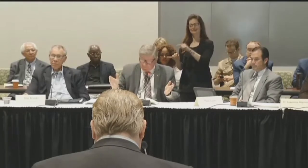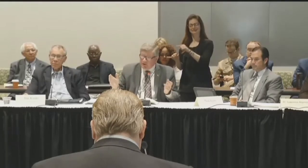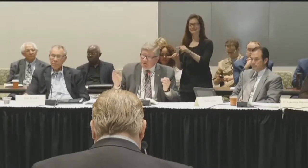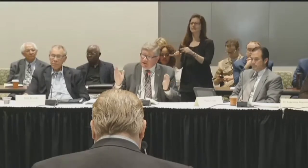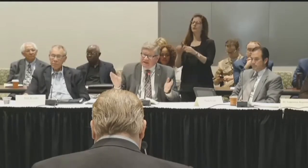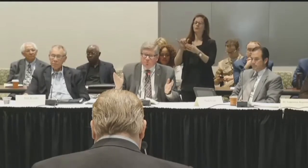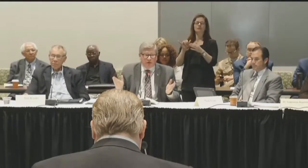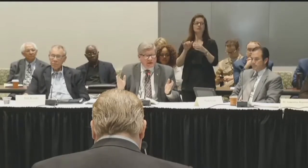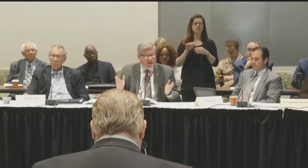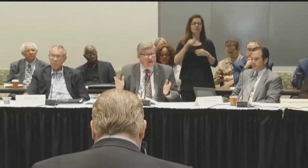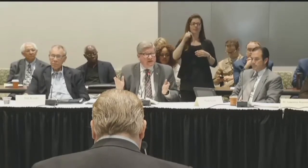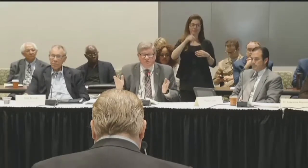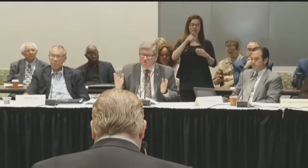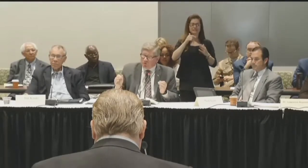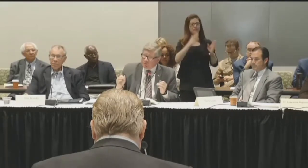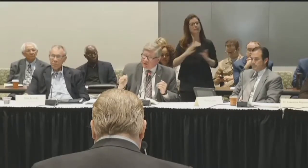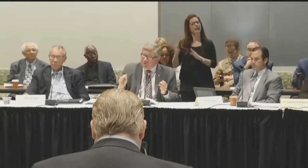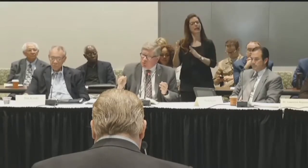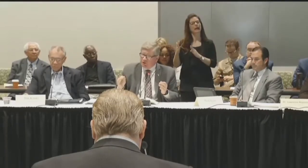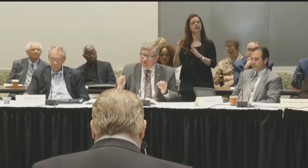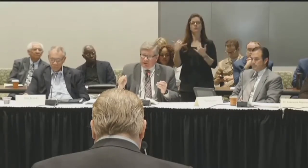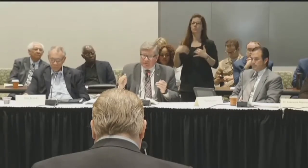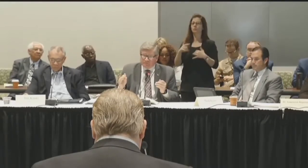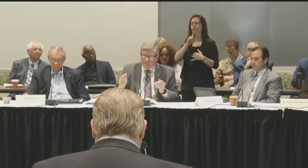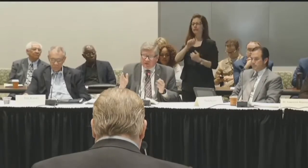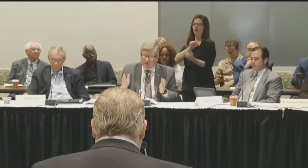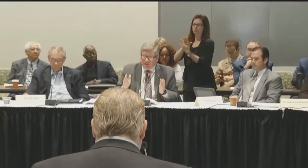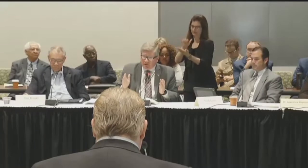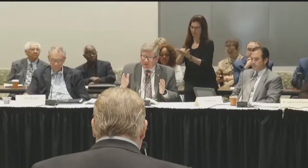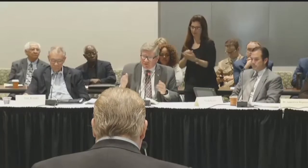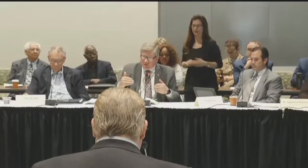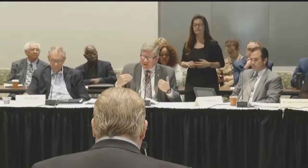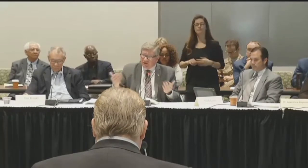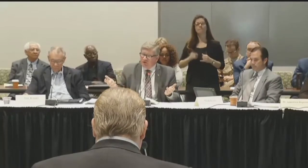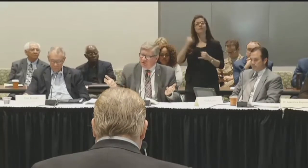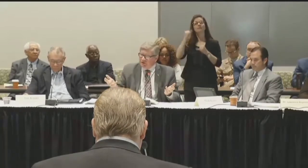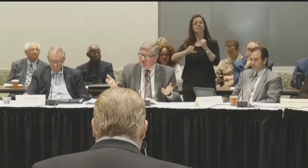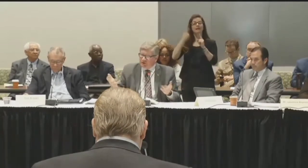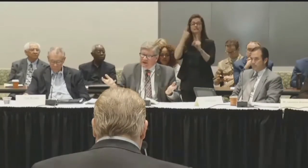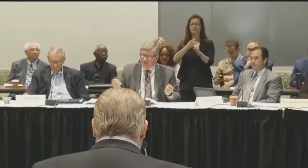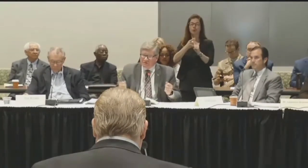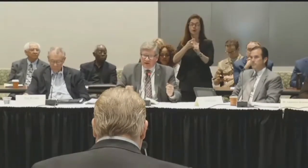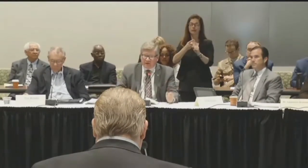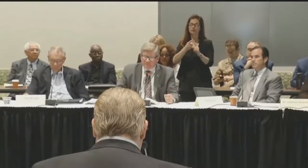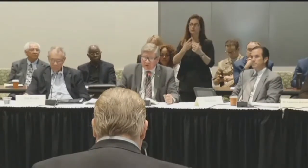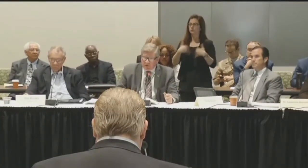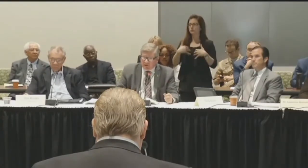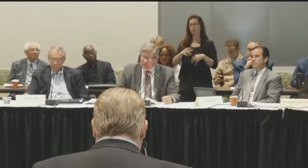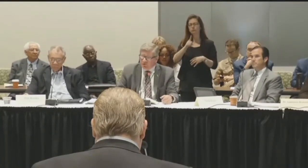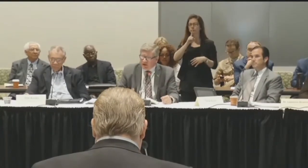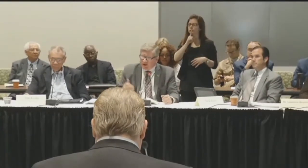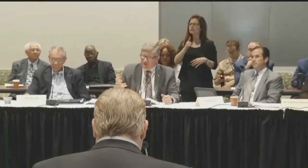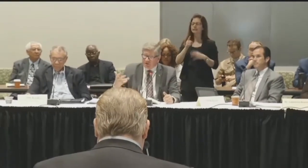attractive. The last point I'd like to underscore is one that is kind of near and dear to a lot of us.